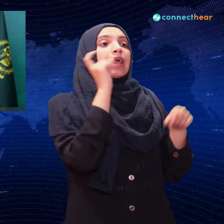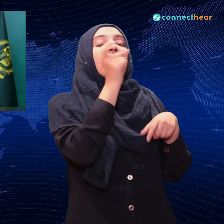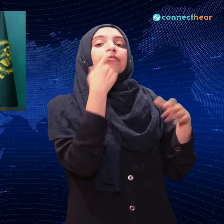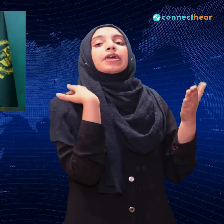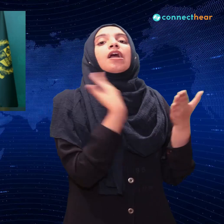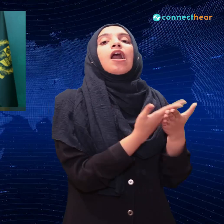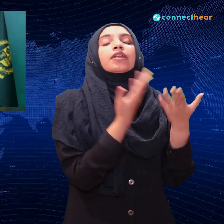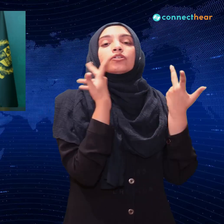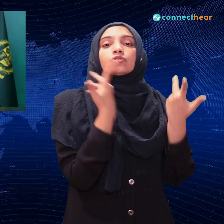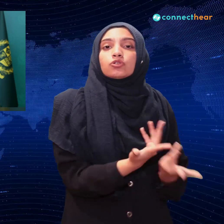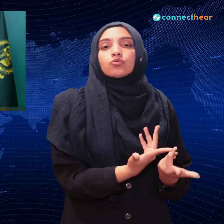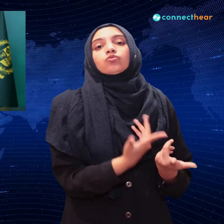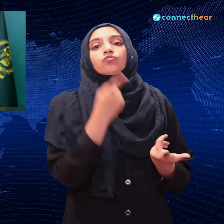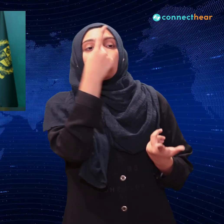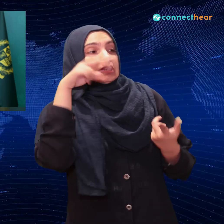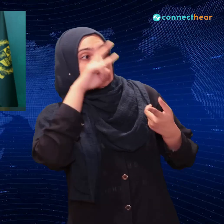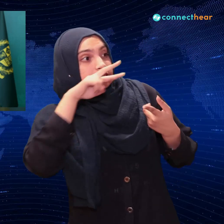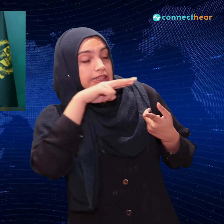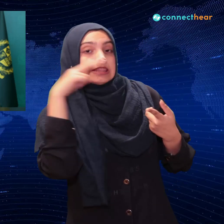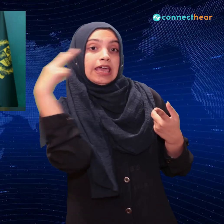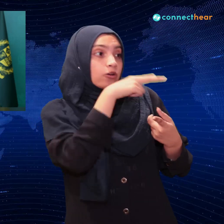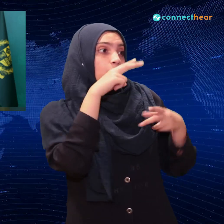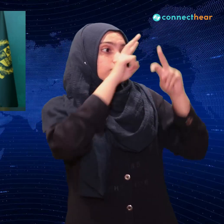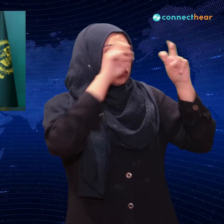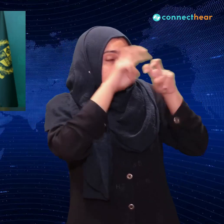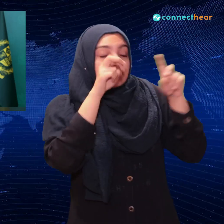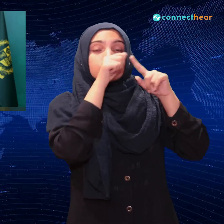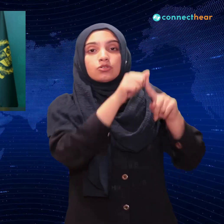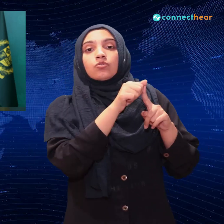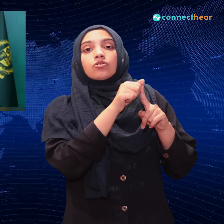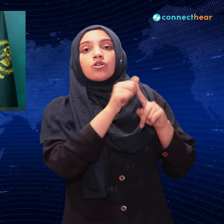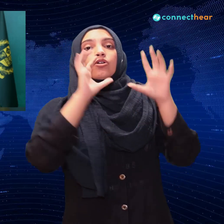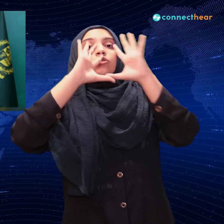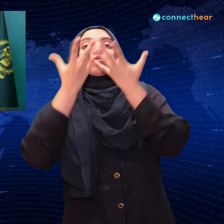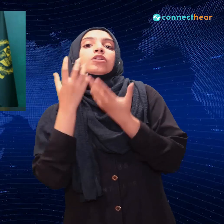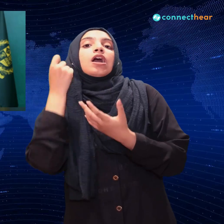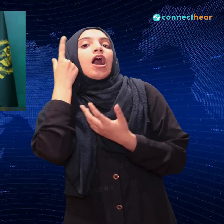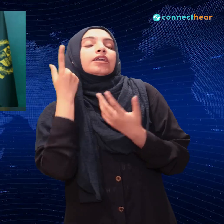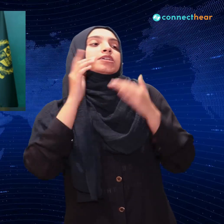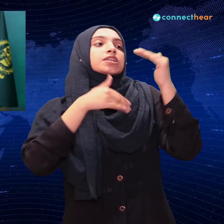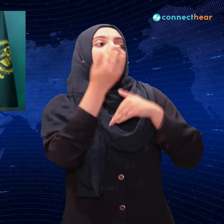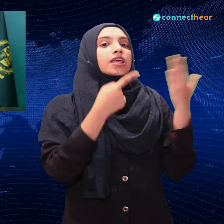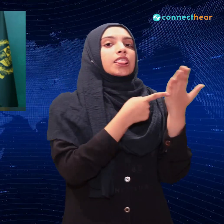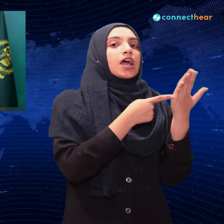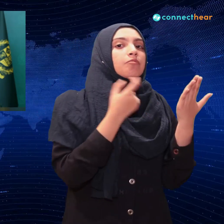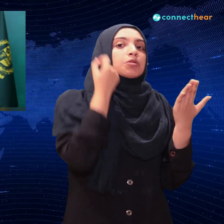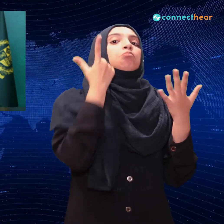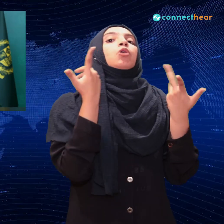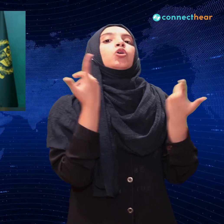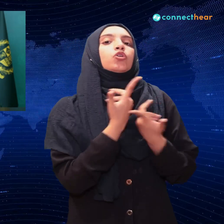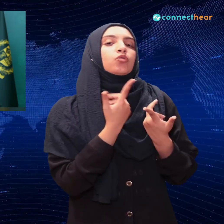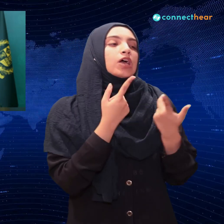moment a deep analysis of this is done, the world would know why the Taliban are back in